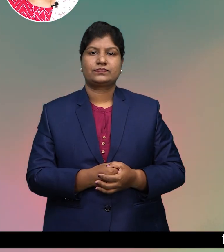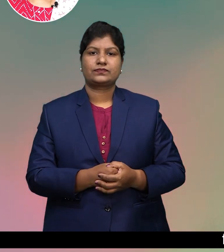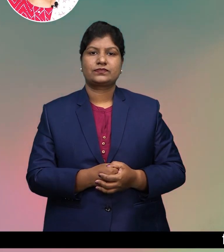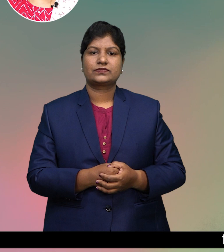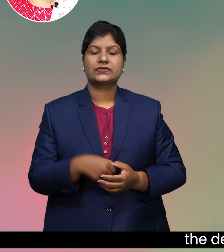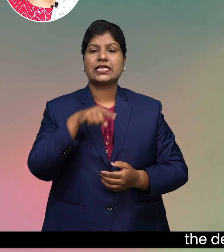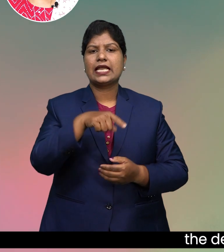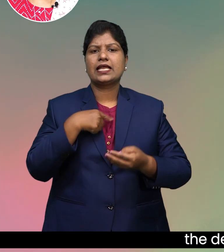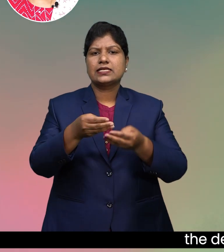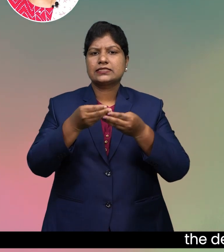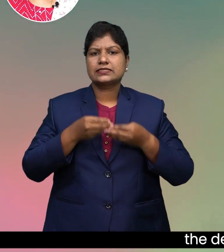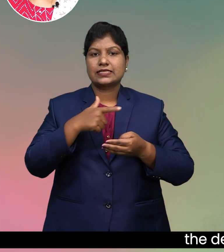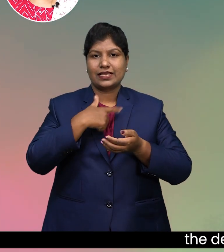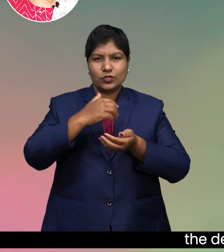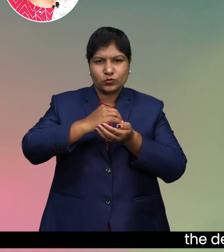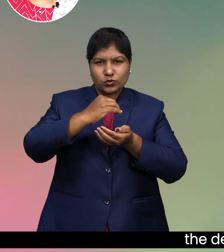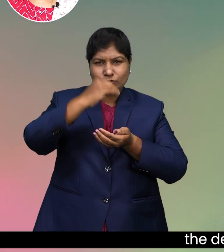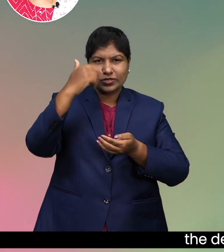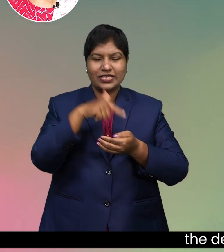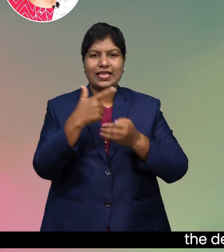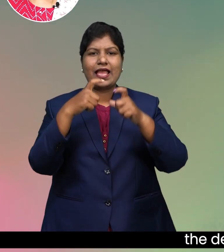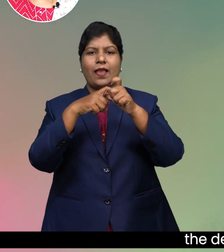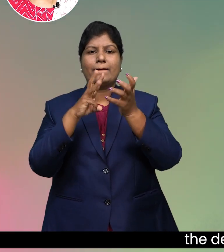for receiving the developing embryo